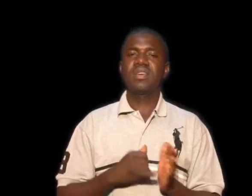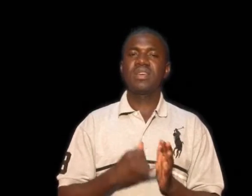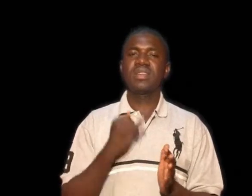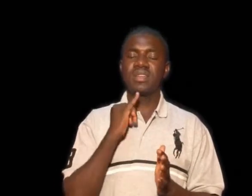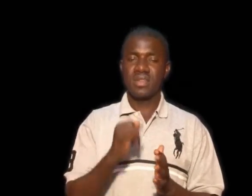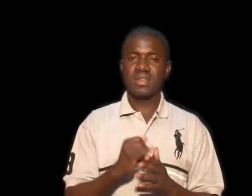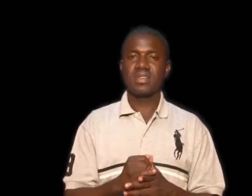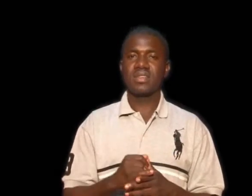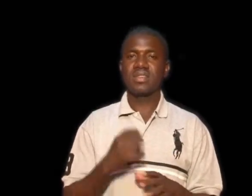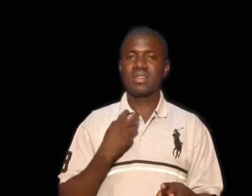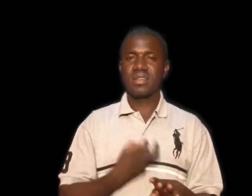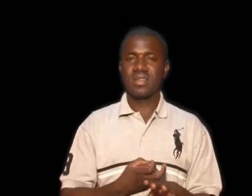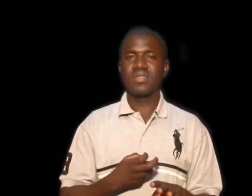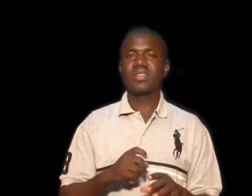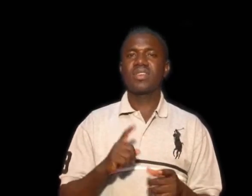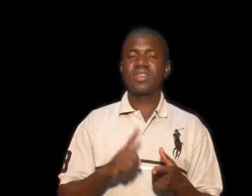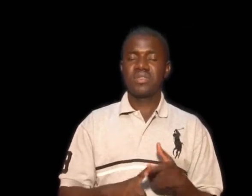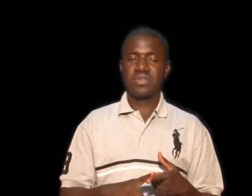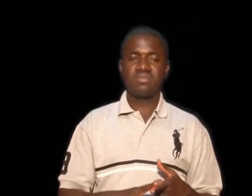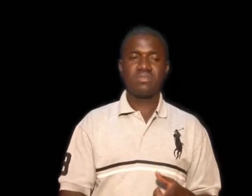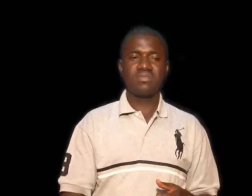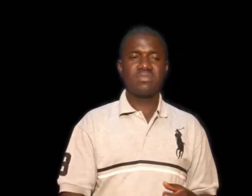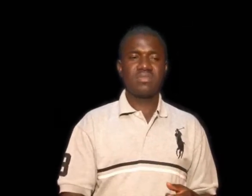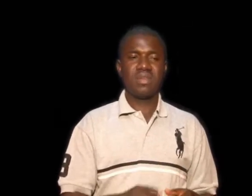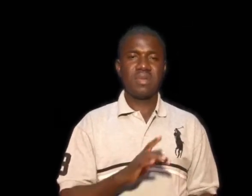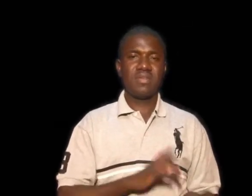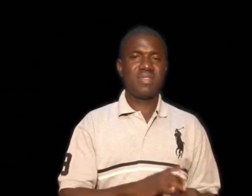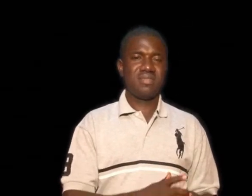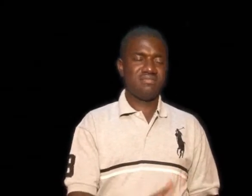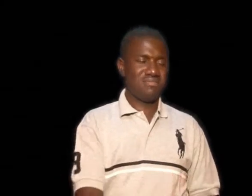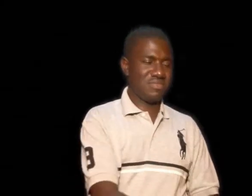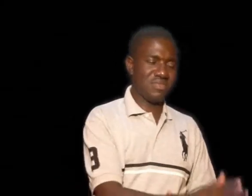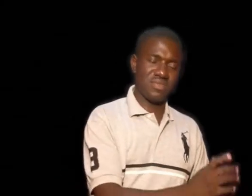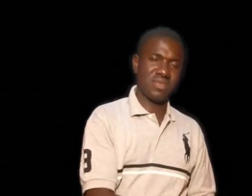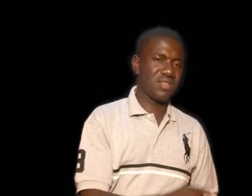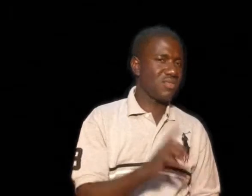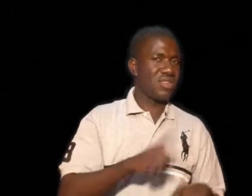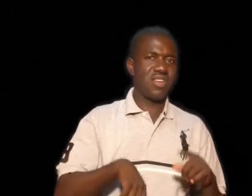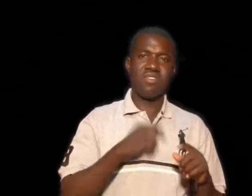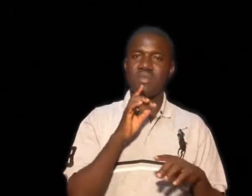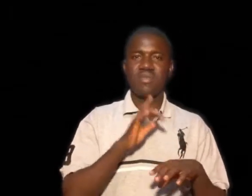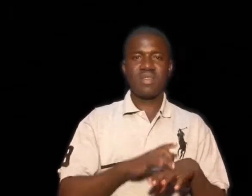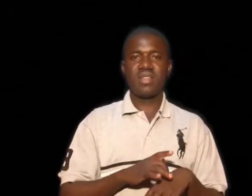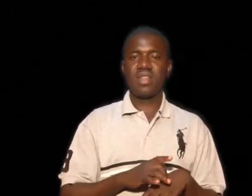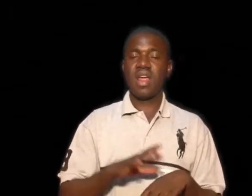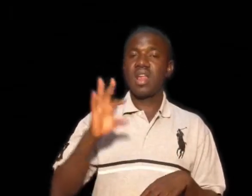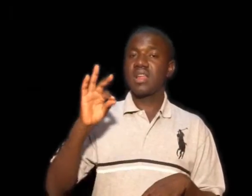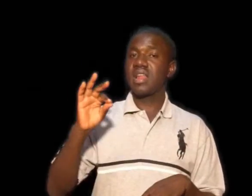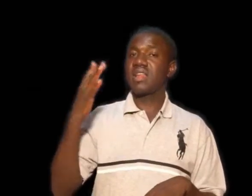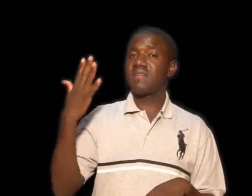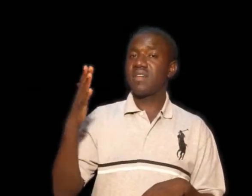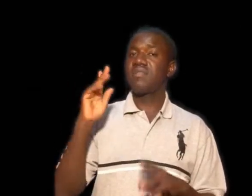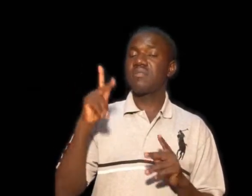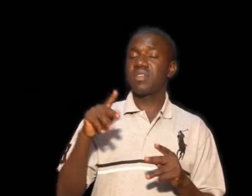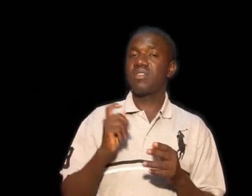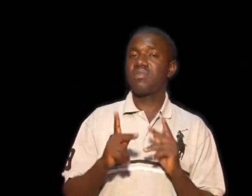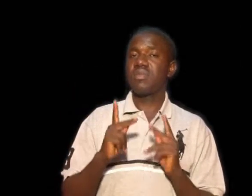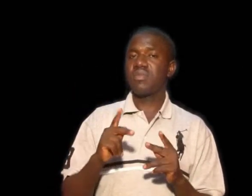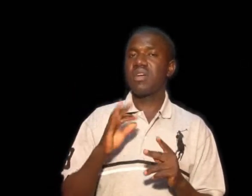difficult to catch and cannot be caught by a handshake. Over 95% of people are immune, and after only a couple of days